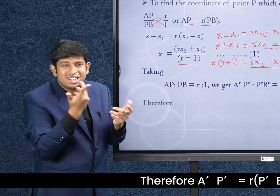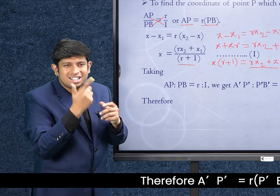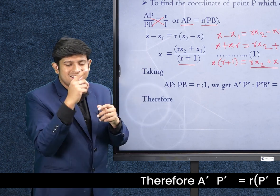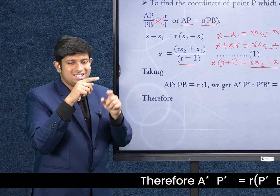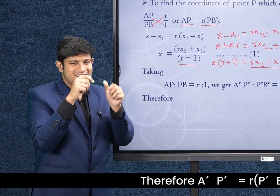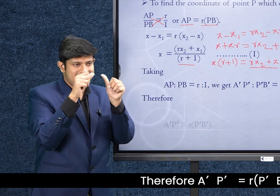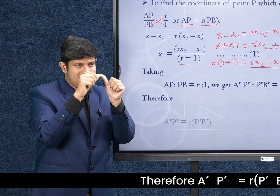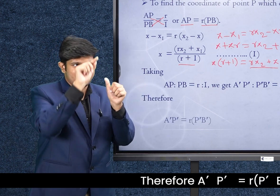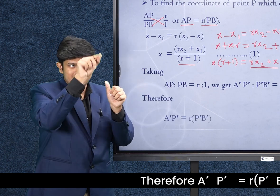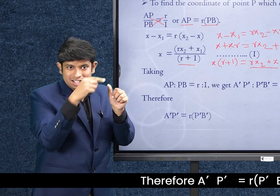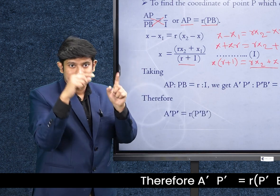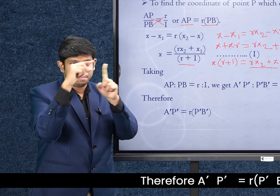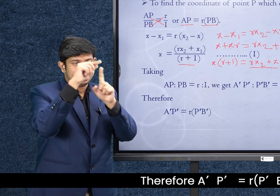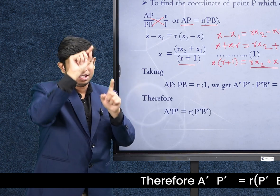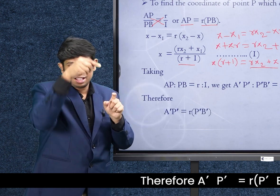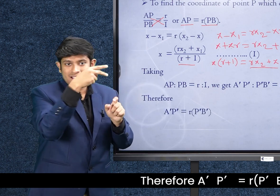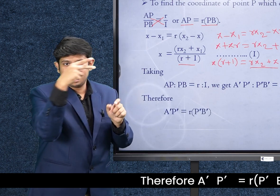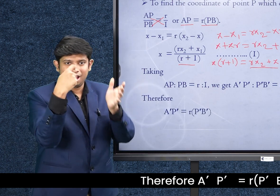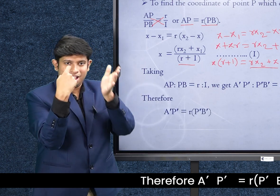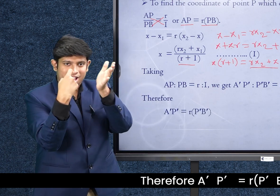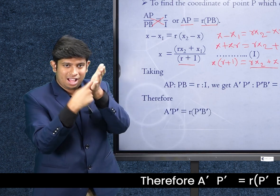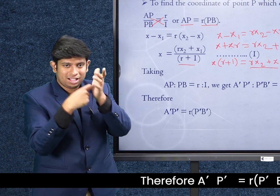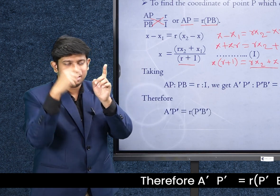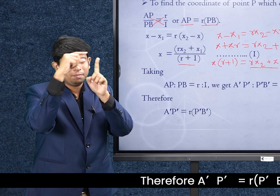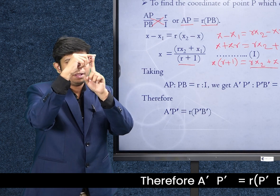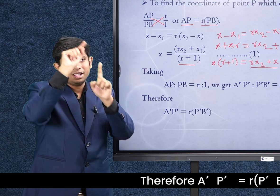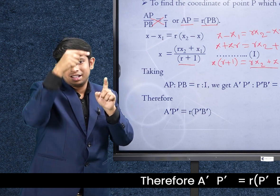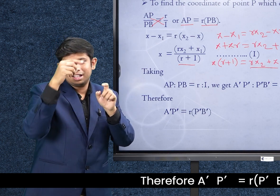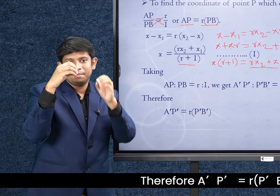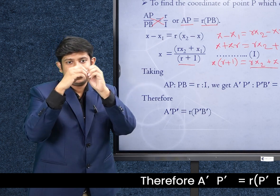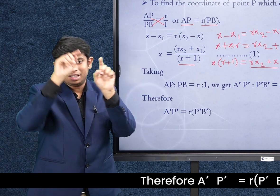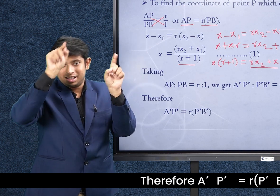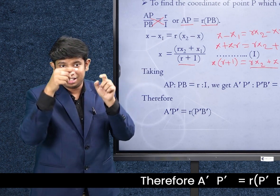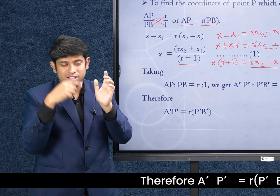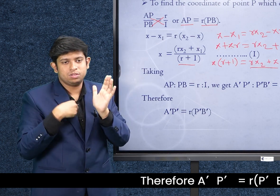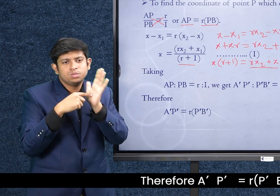Therefore, A dash P dash is equal to R into P dash B dash.